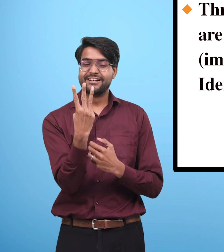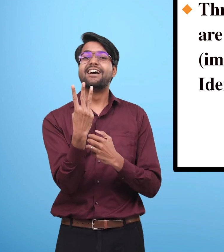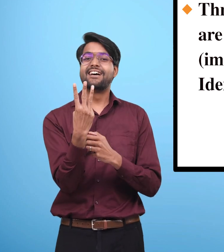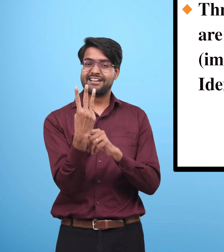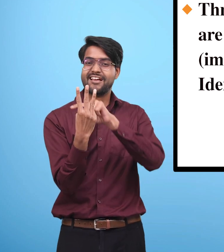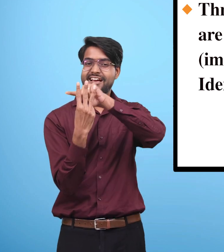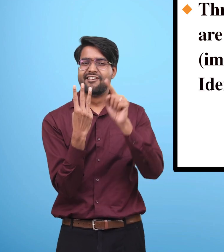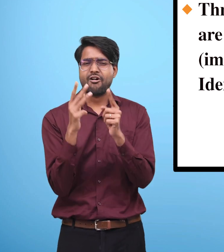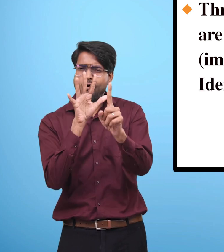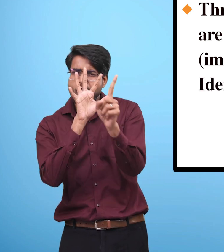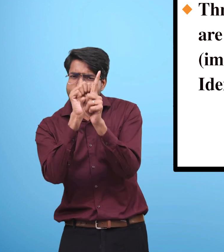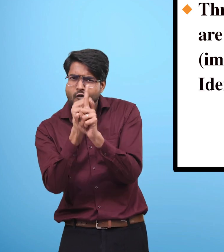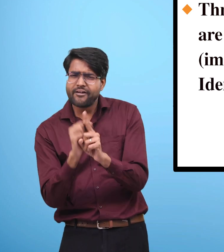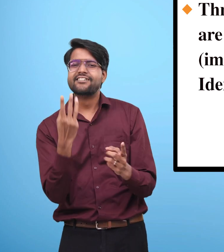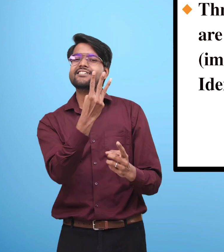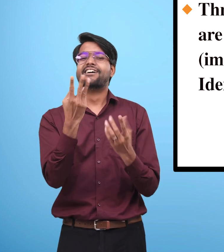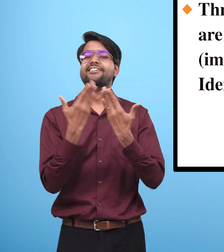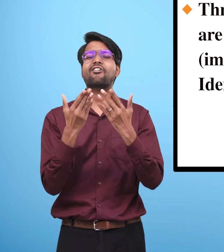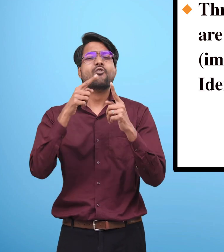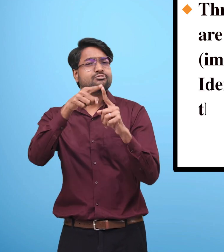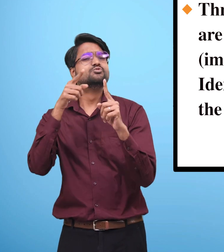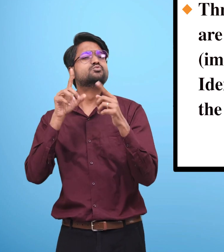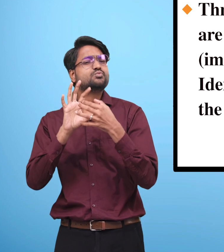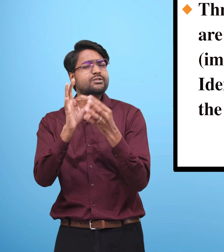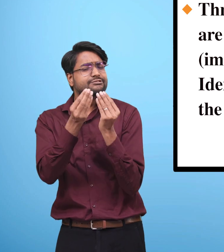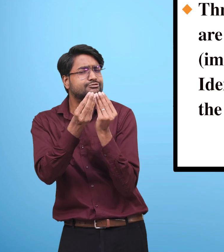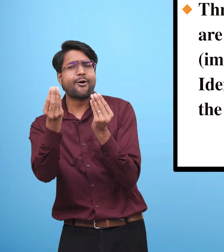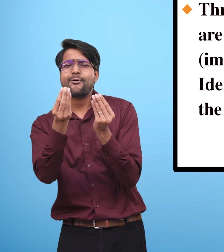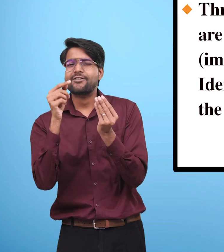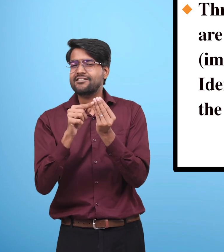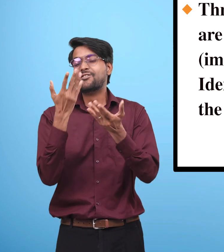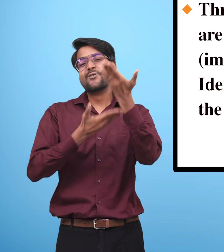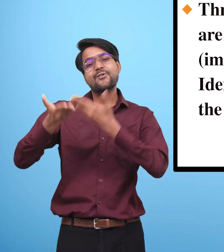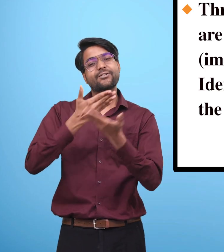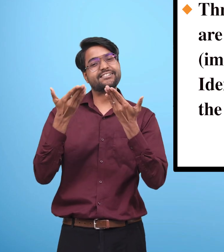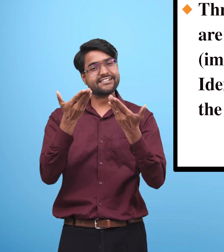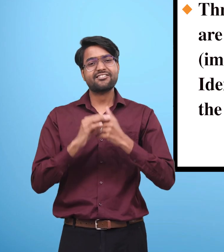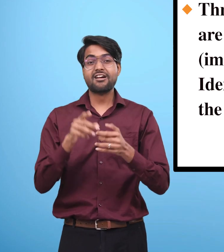Identify these 3 stars first, as this is the easiest way to find Orion.